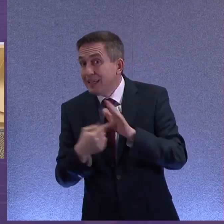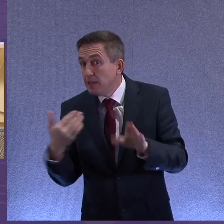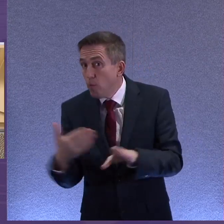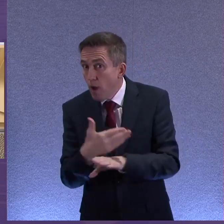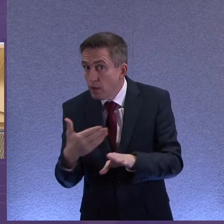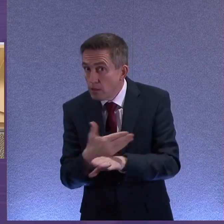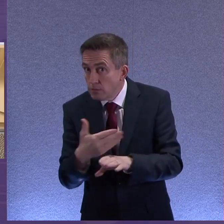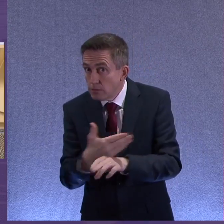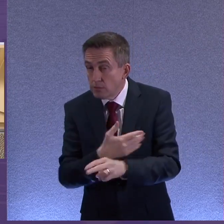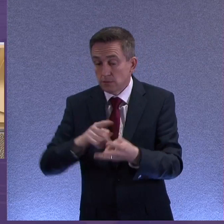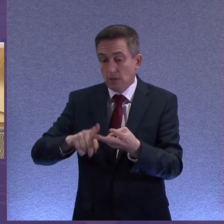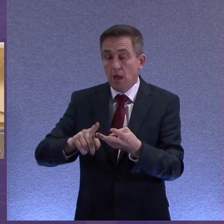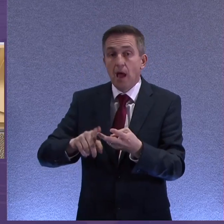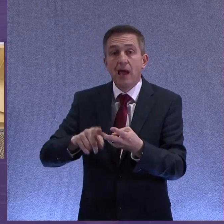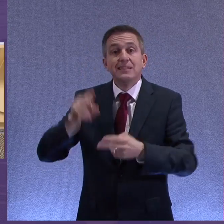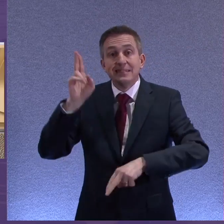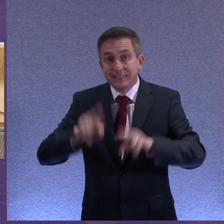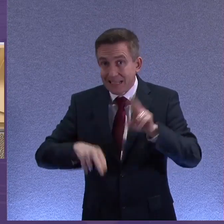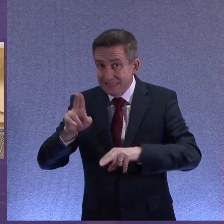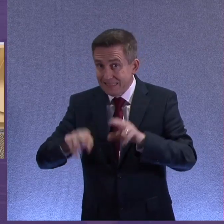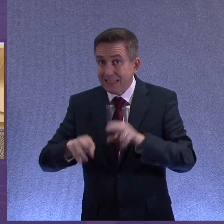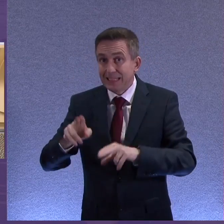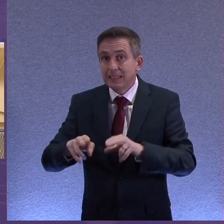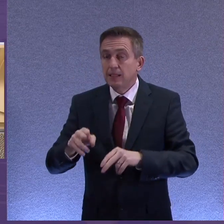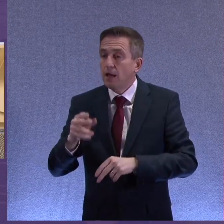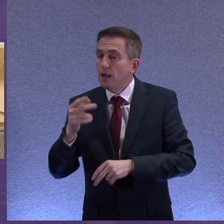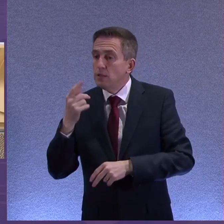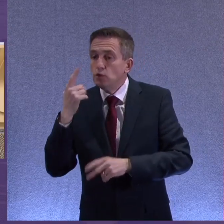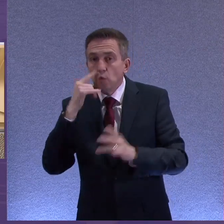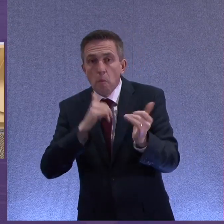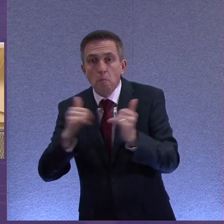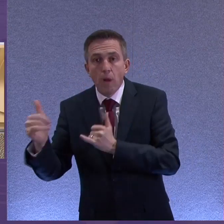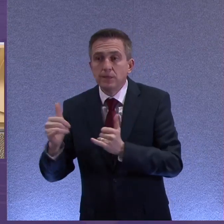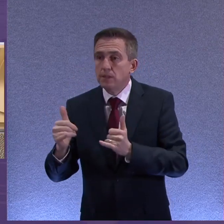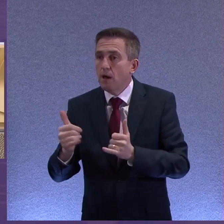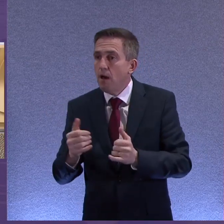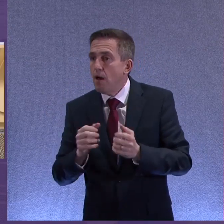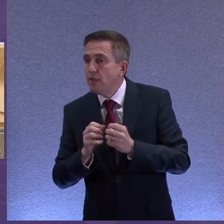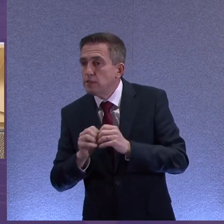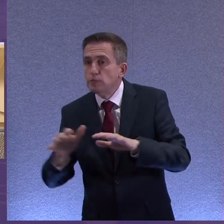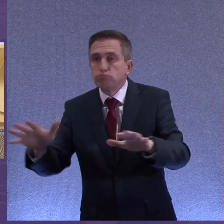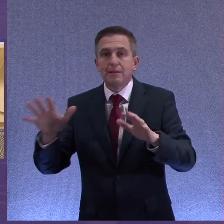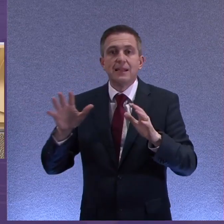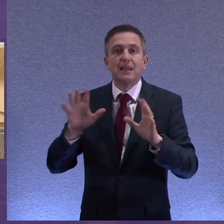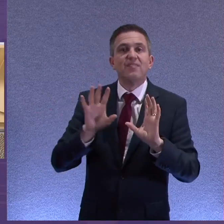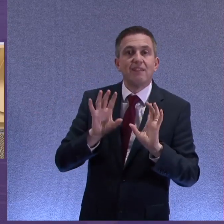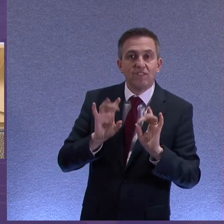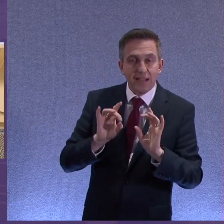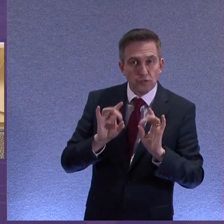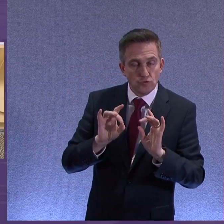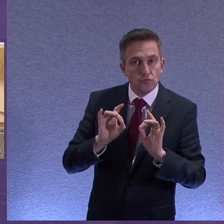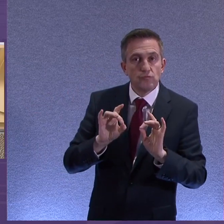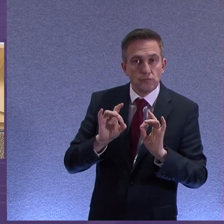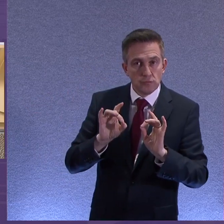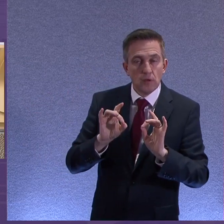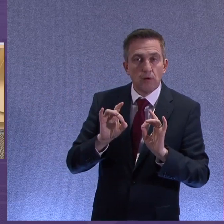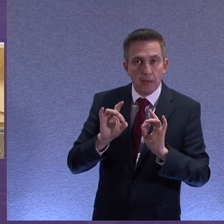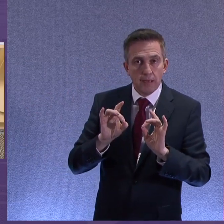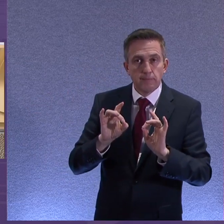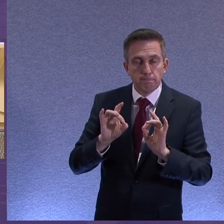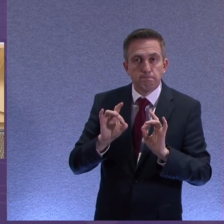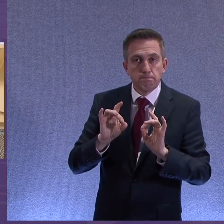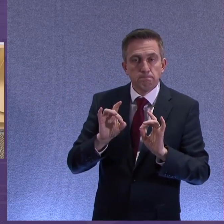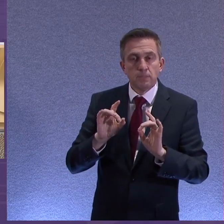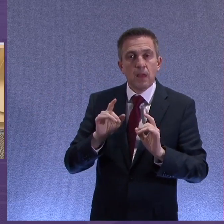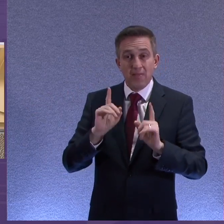us to monitor the spread of the infection and how it's behaving in certain other ways, which is similar, but it will be on a bigger scale,